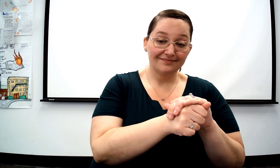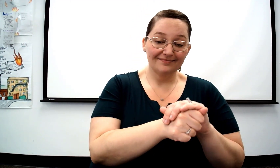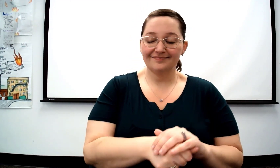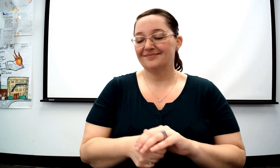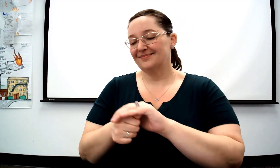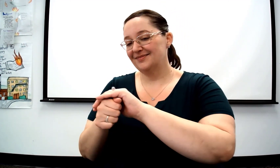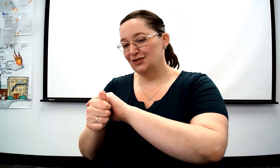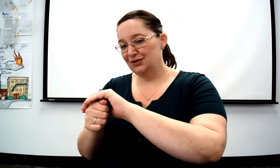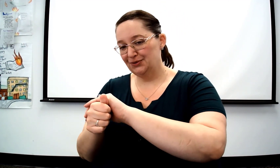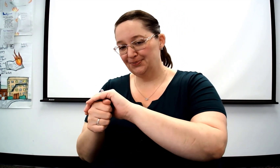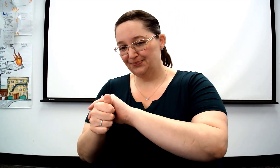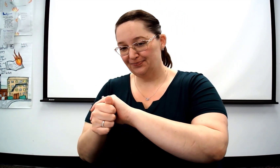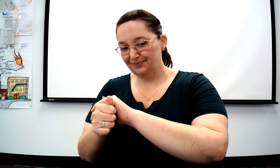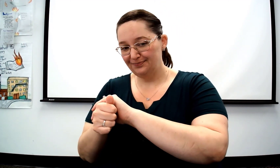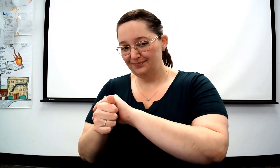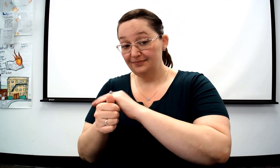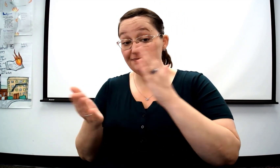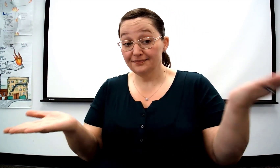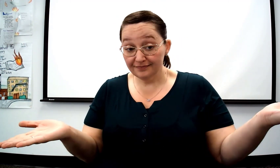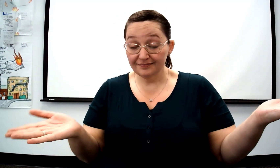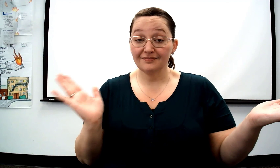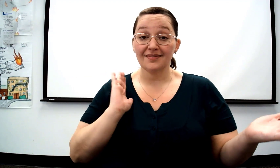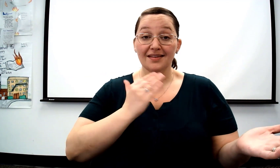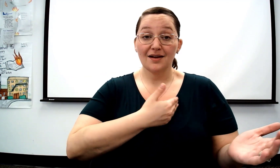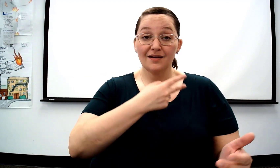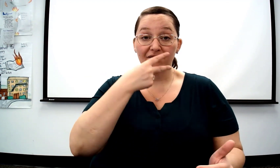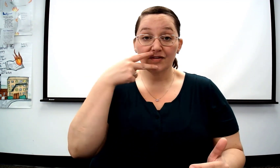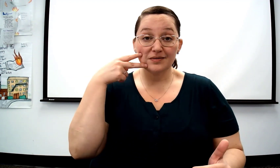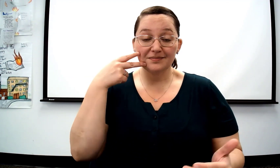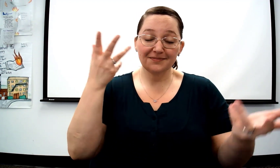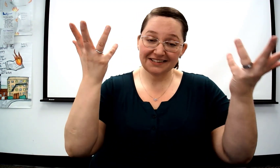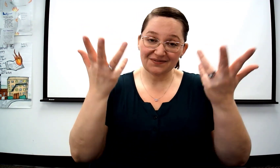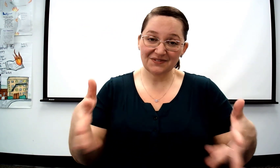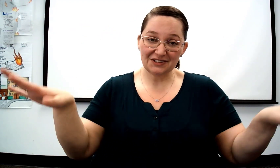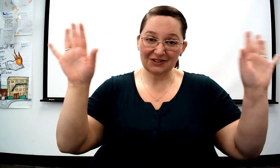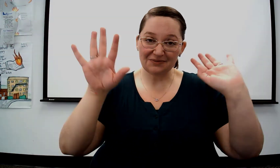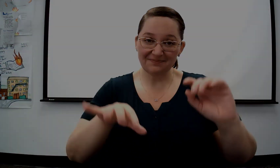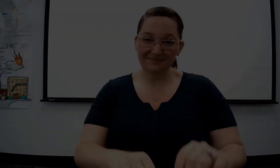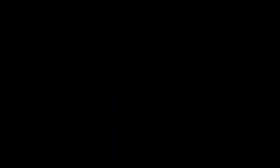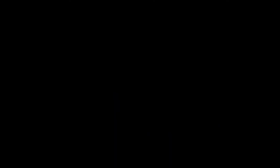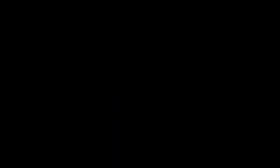Hide and turtle or tortoise. All right, our verbs are complete.